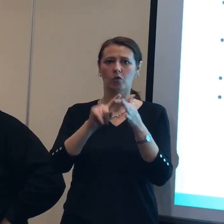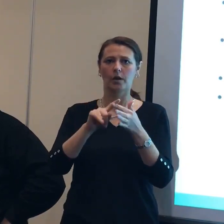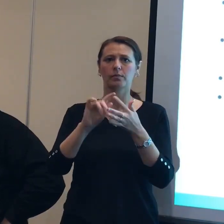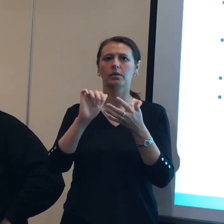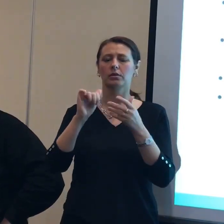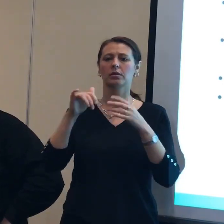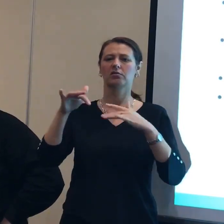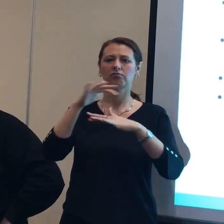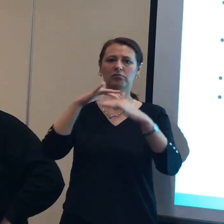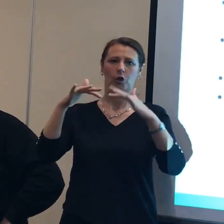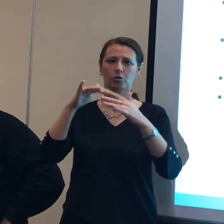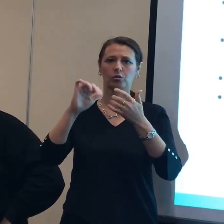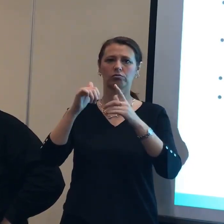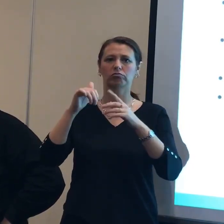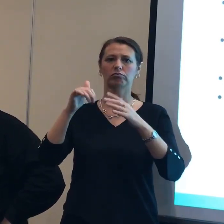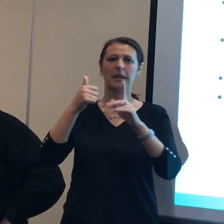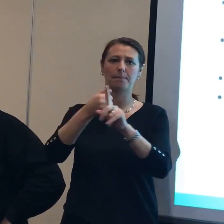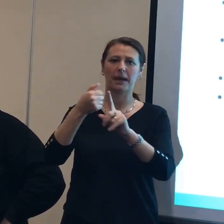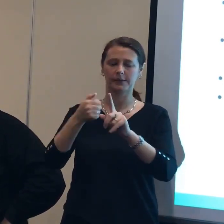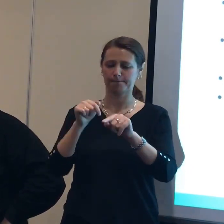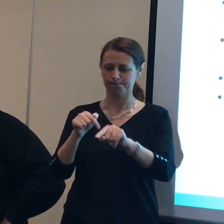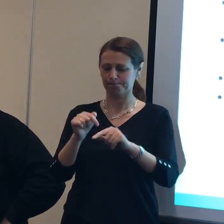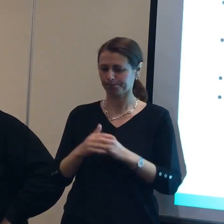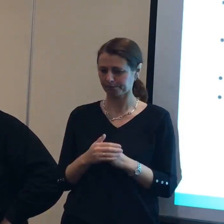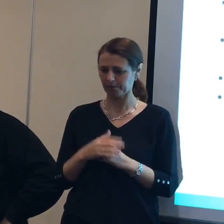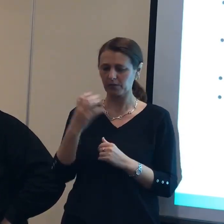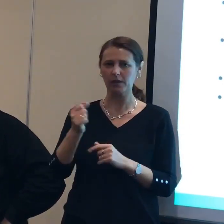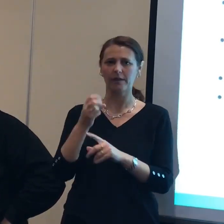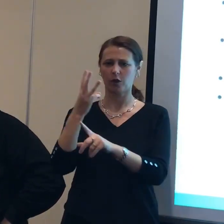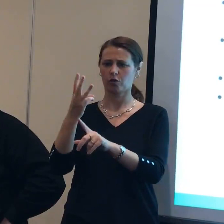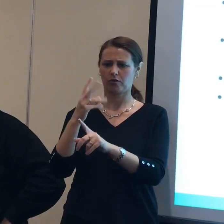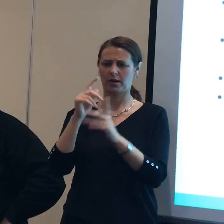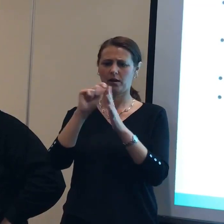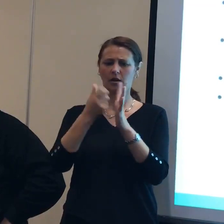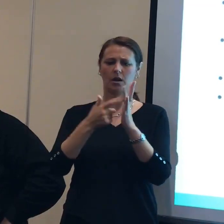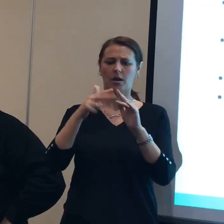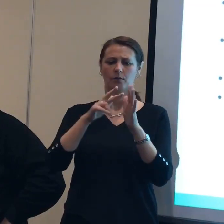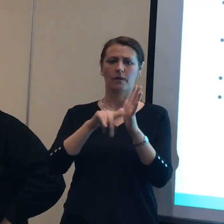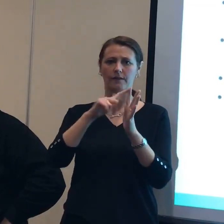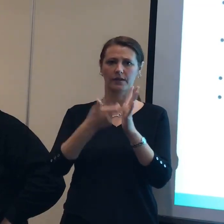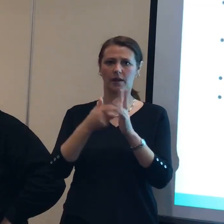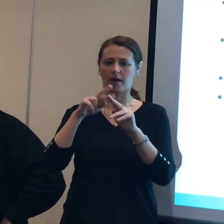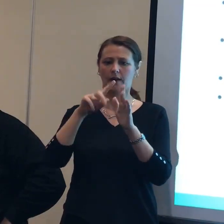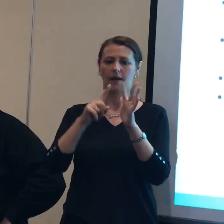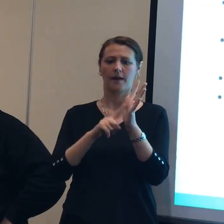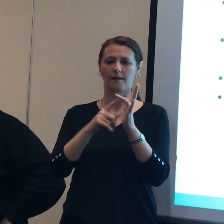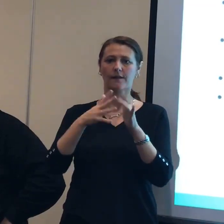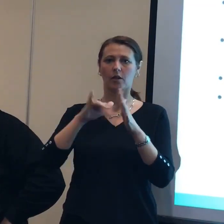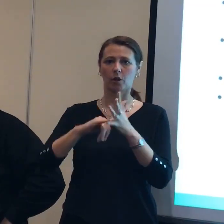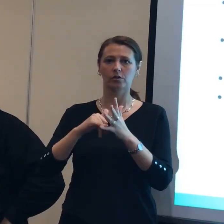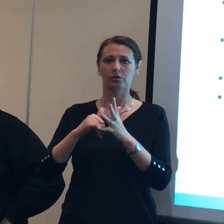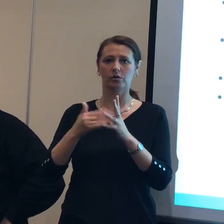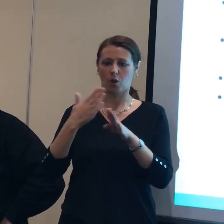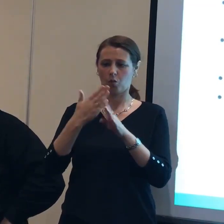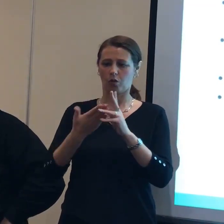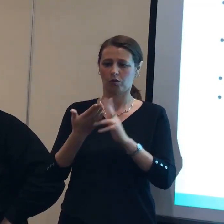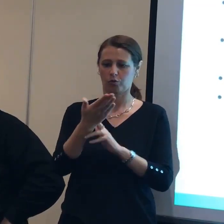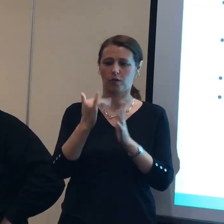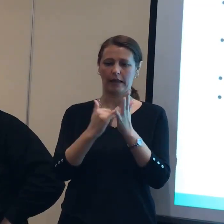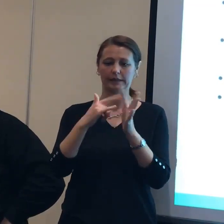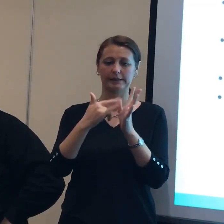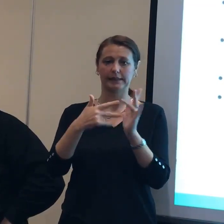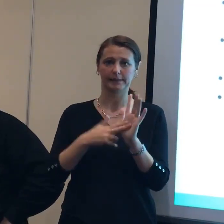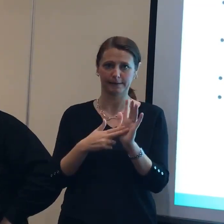Social Impact. And they had three professorial fellows work with us for the course of that season